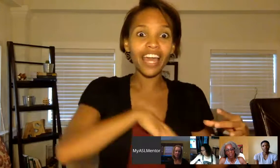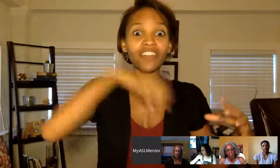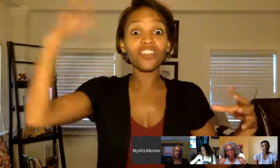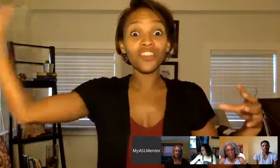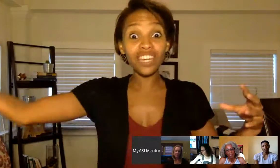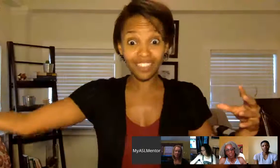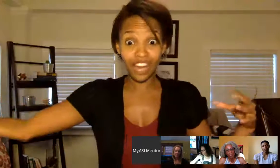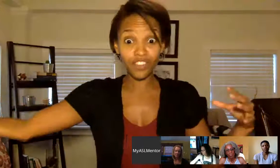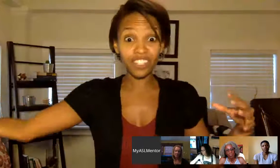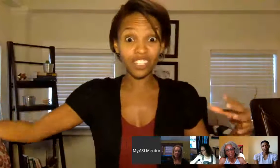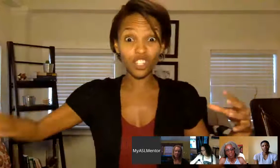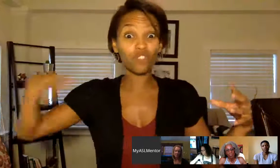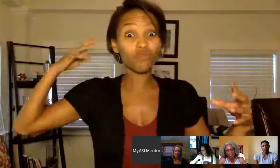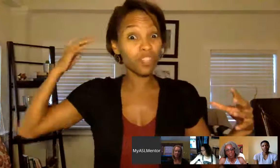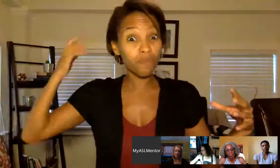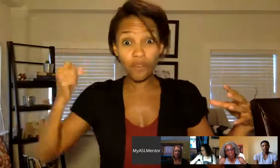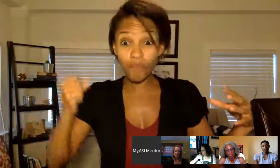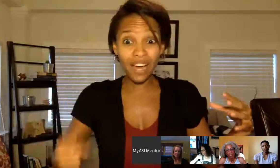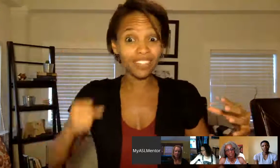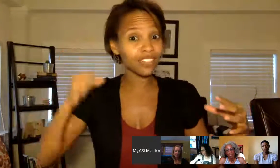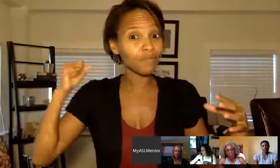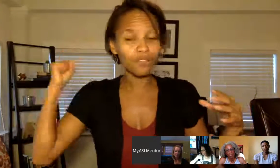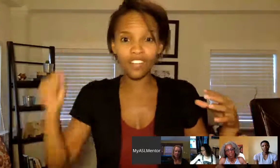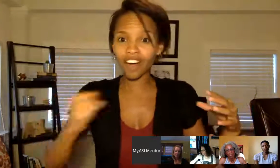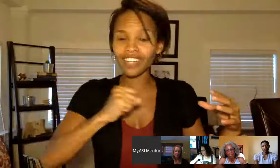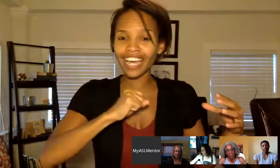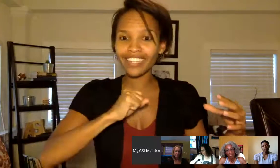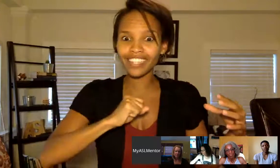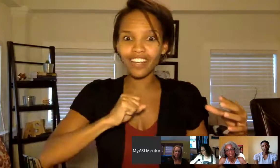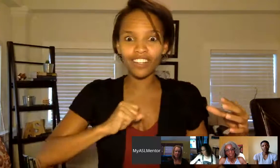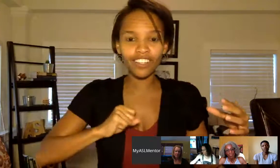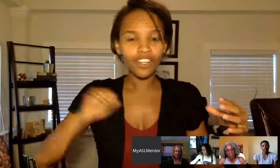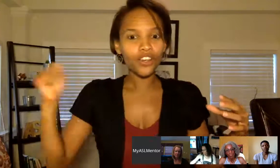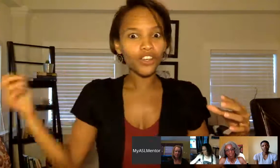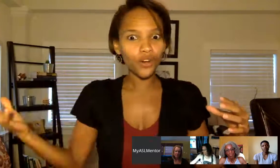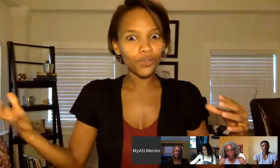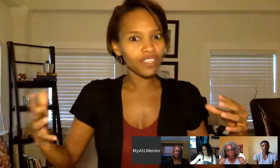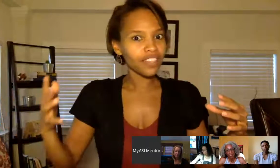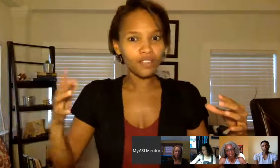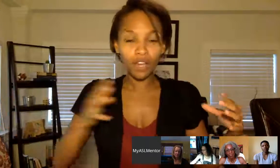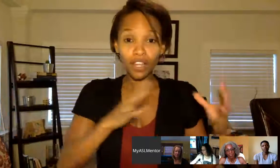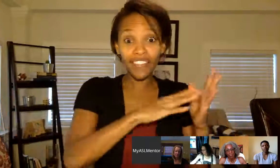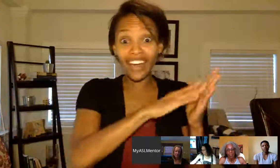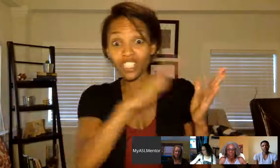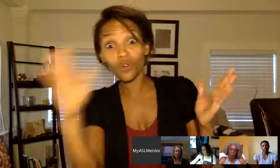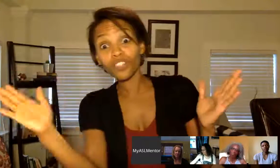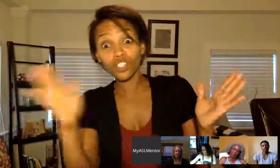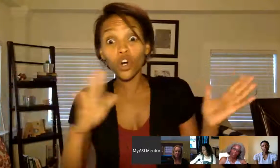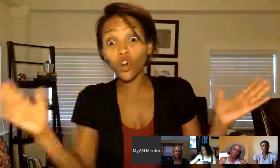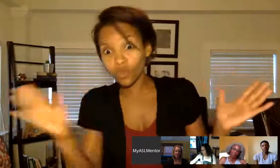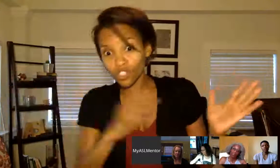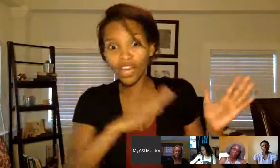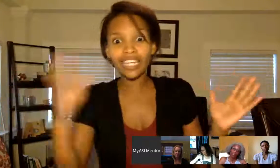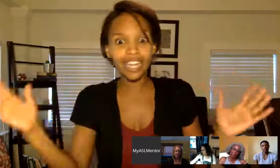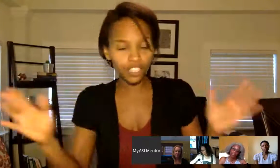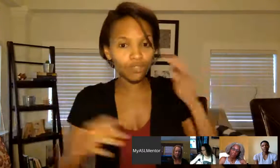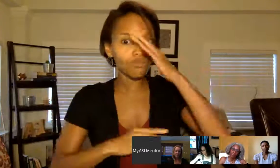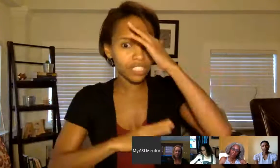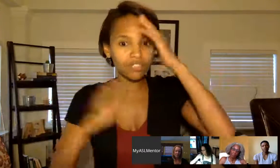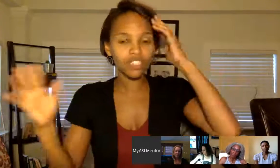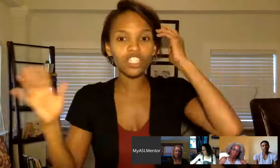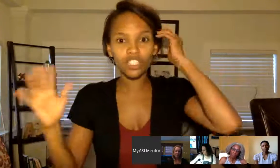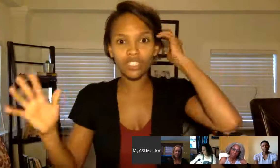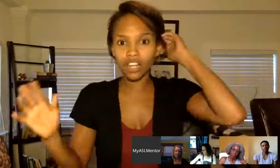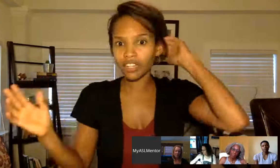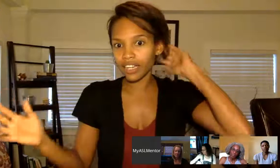and think that this is the best, most solid ASL, you know, and that's always the goal. We're trying to get to